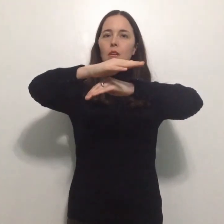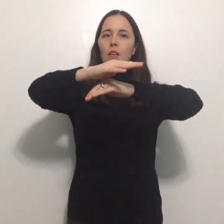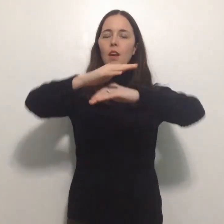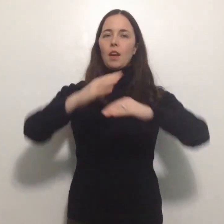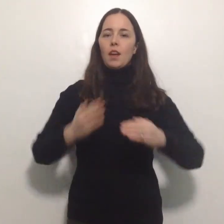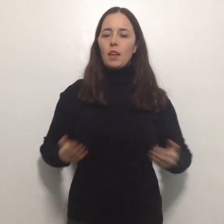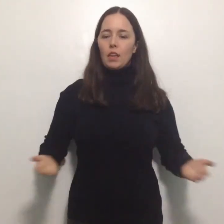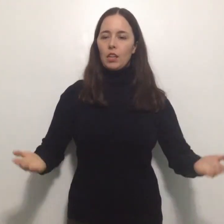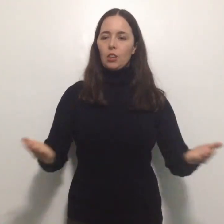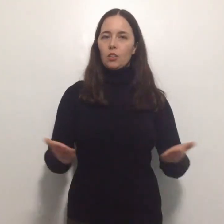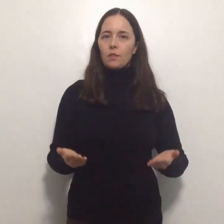me here.